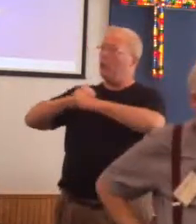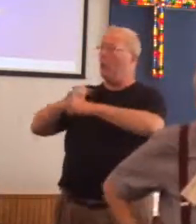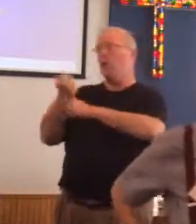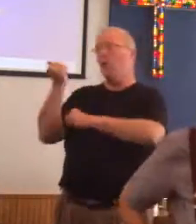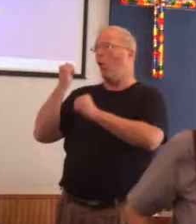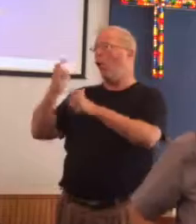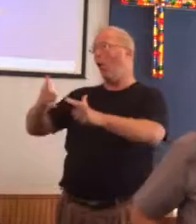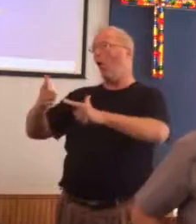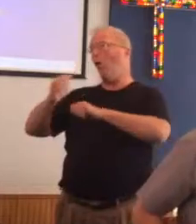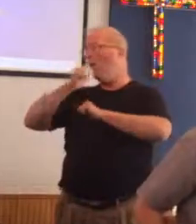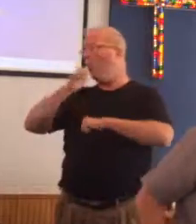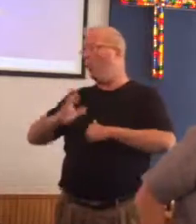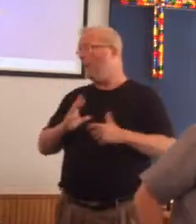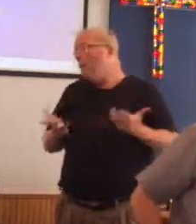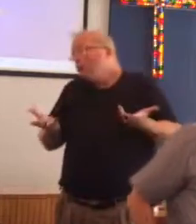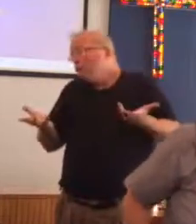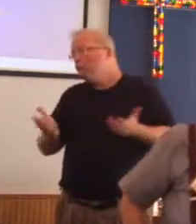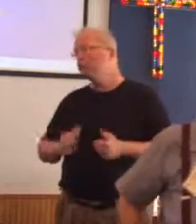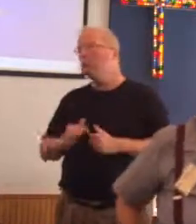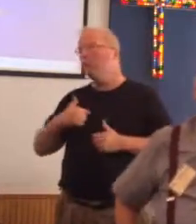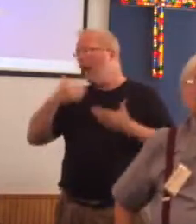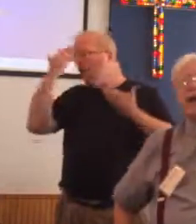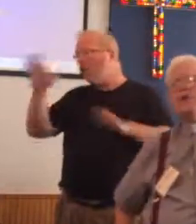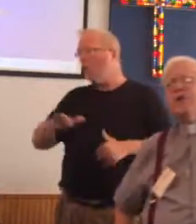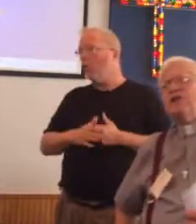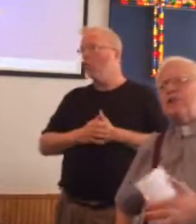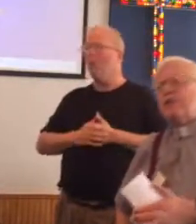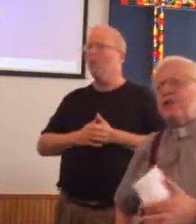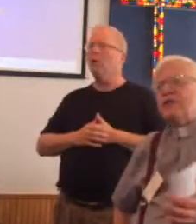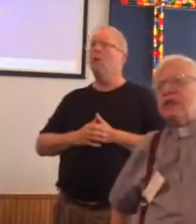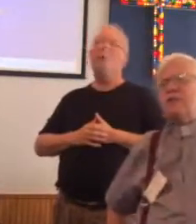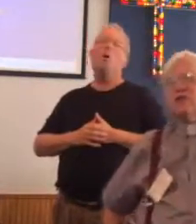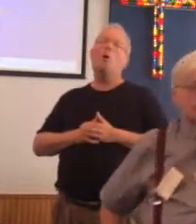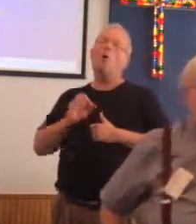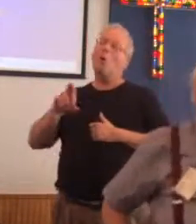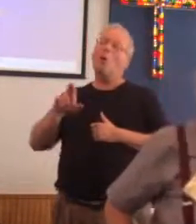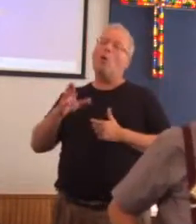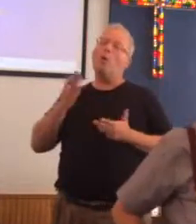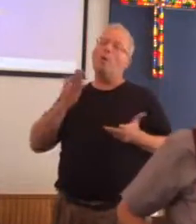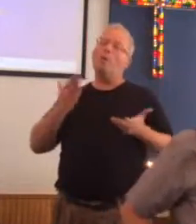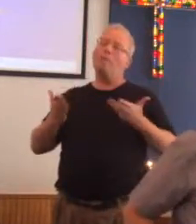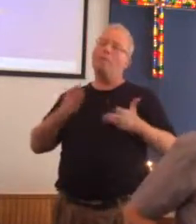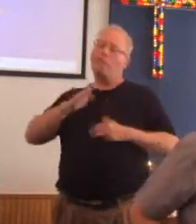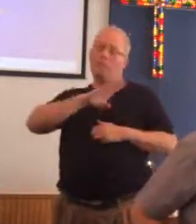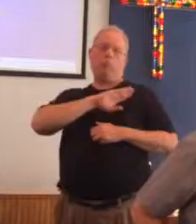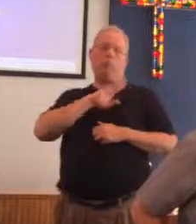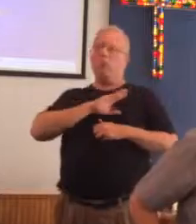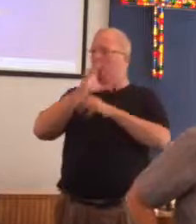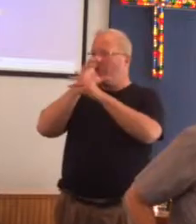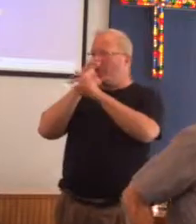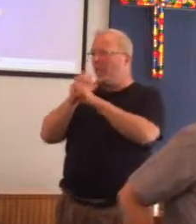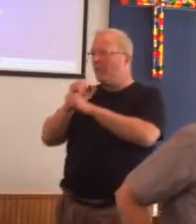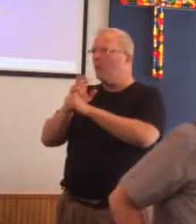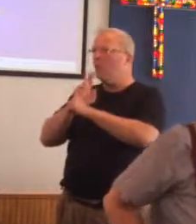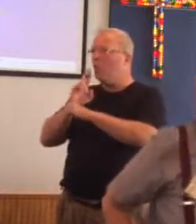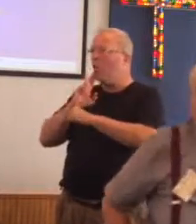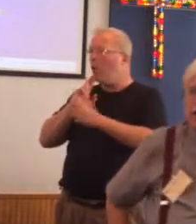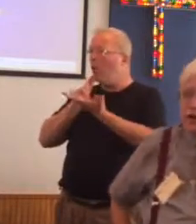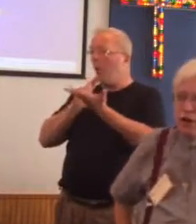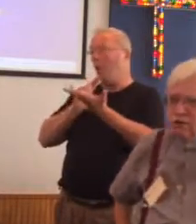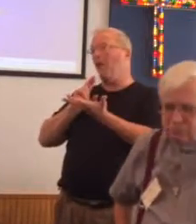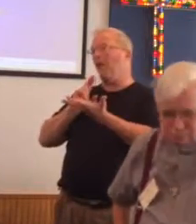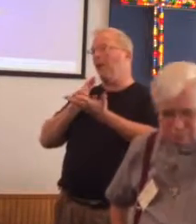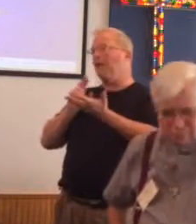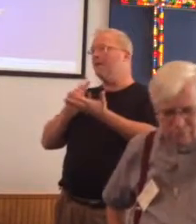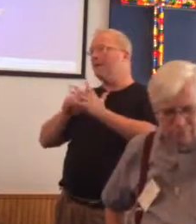his fields. Or perhaps we could infer that he was attracted to Ruth and was considering